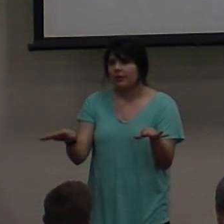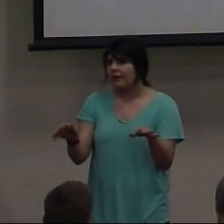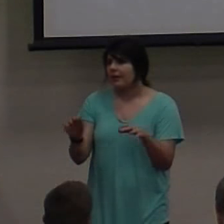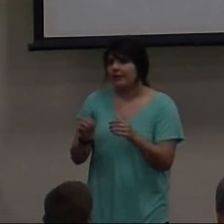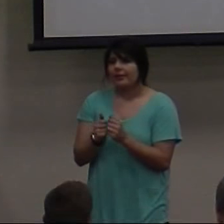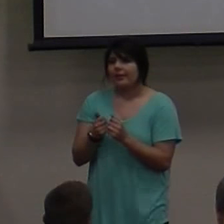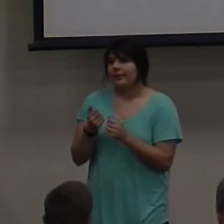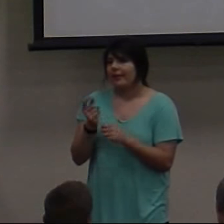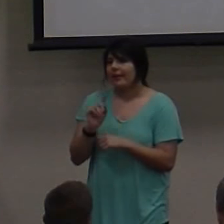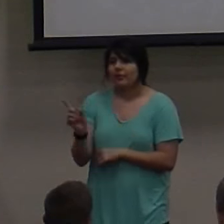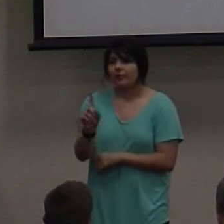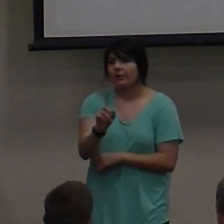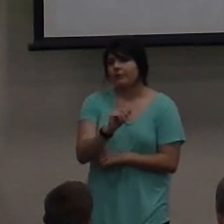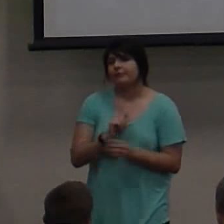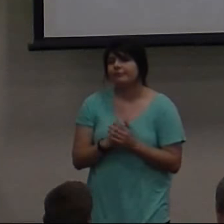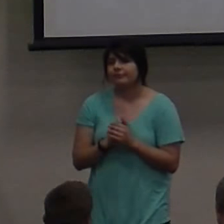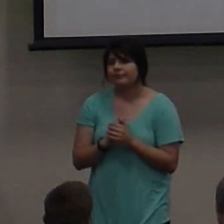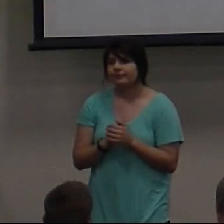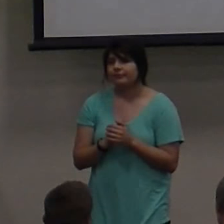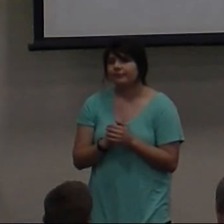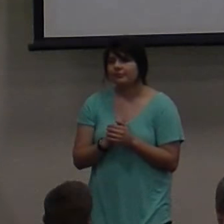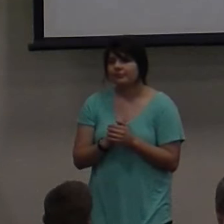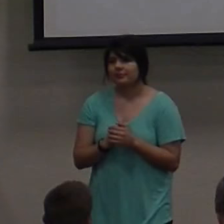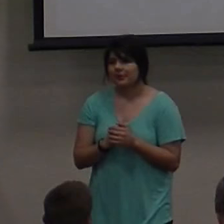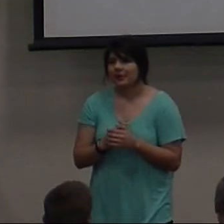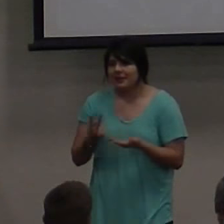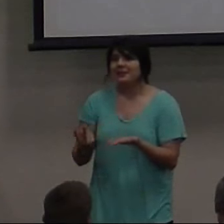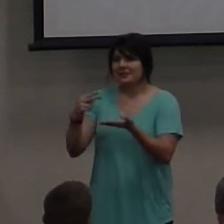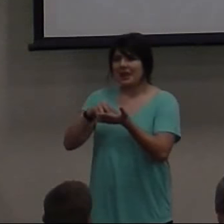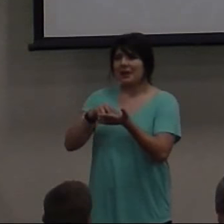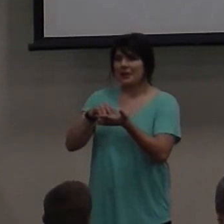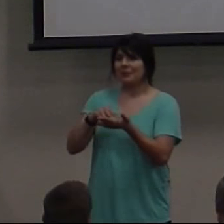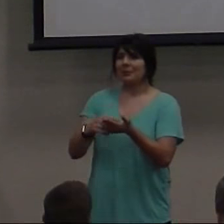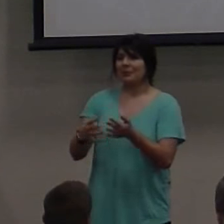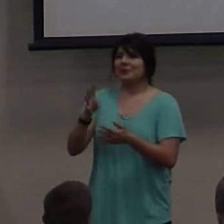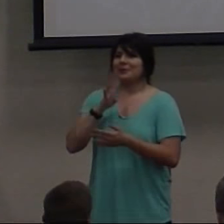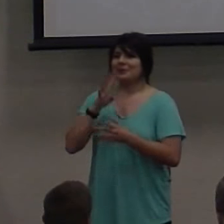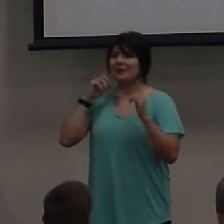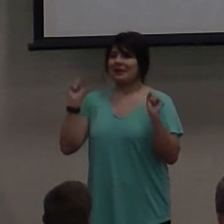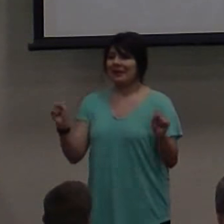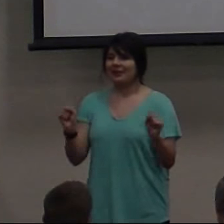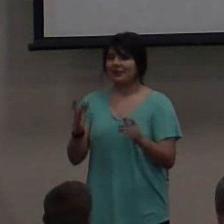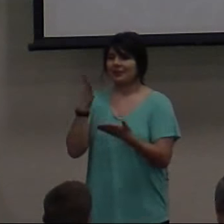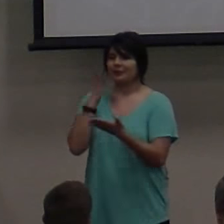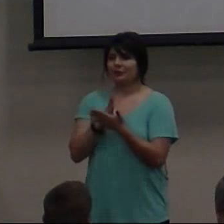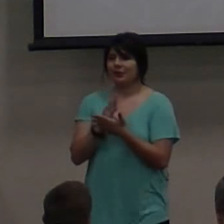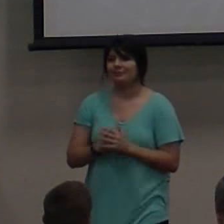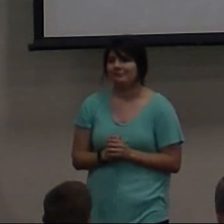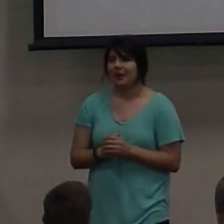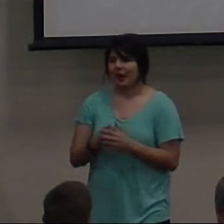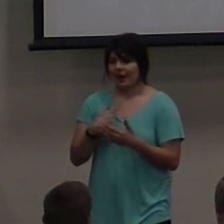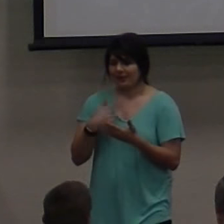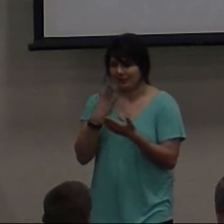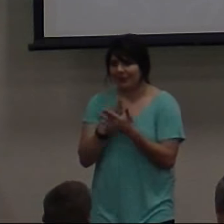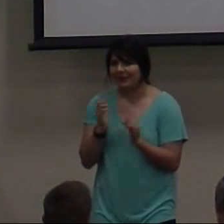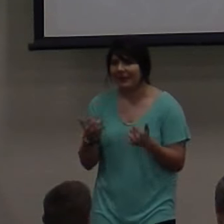everywhere. Stand up, speak up, and shut up. I'm now about to stop. Okay.